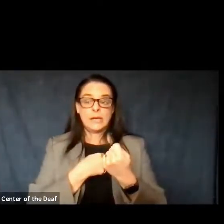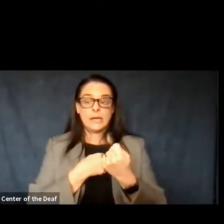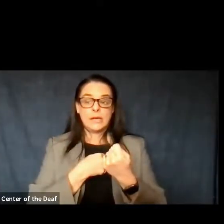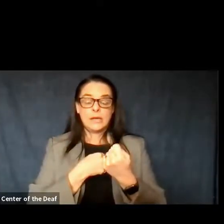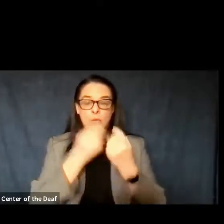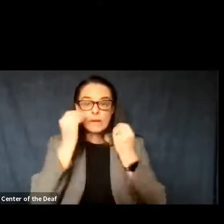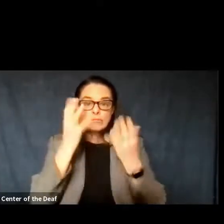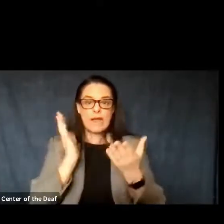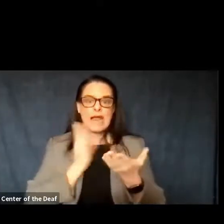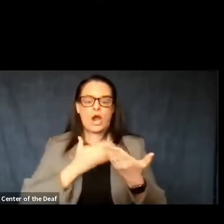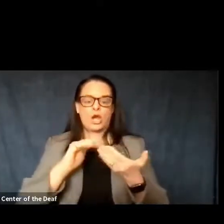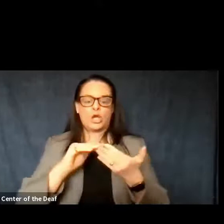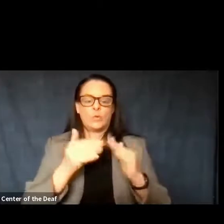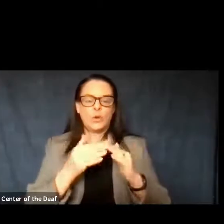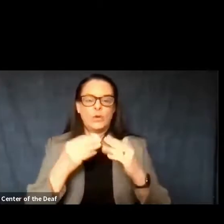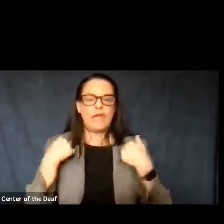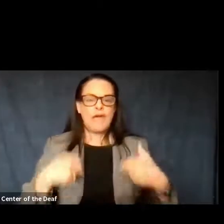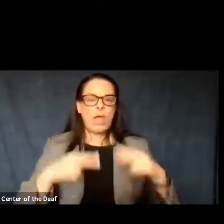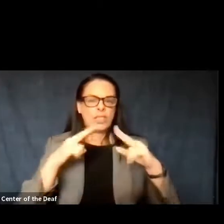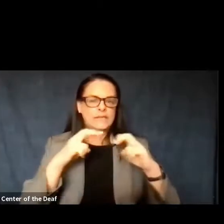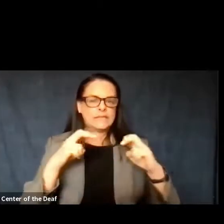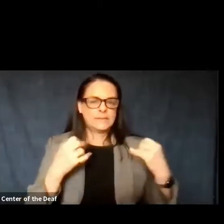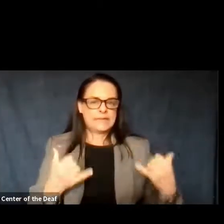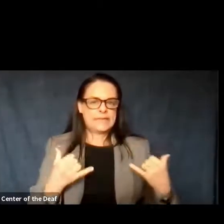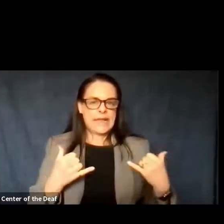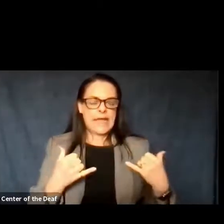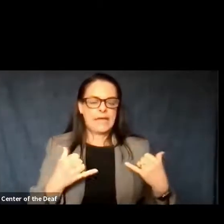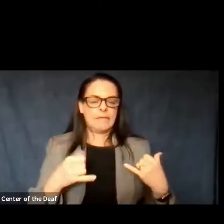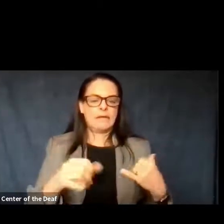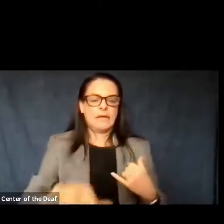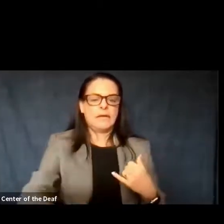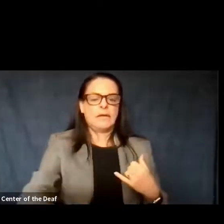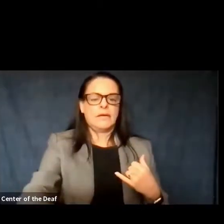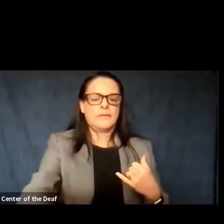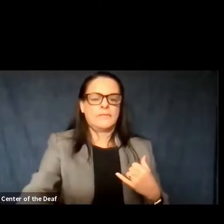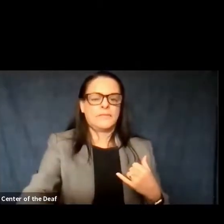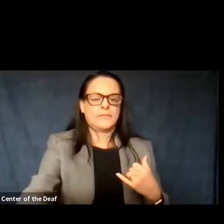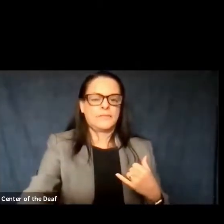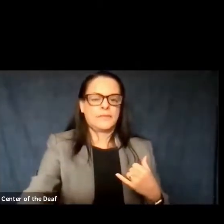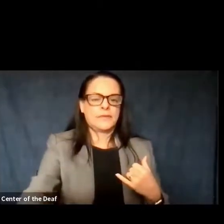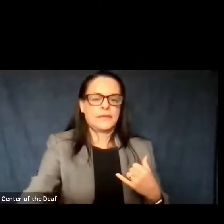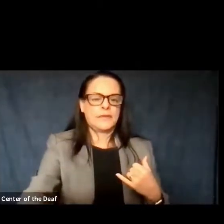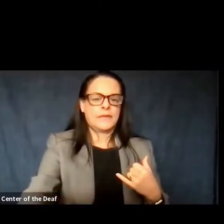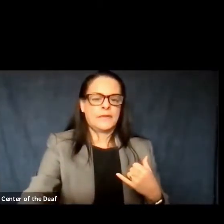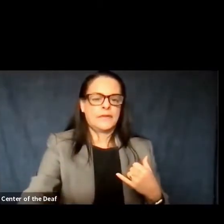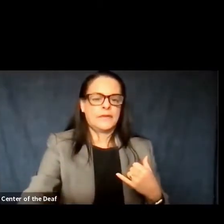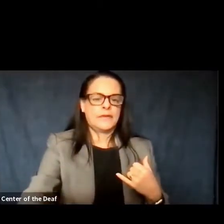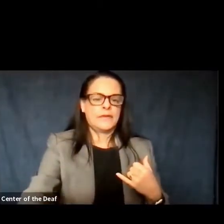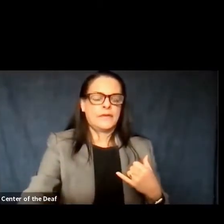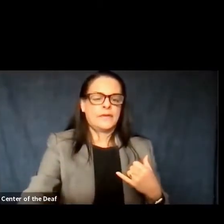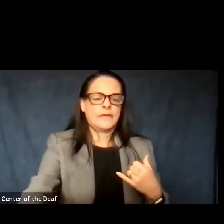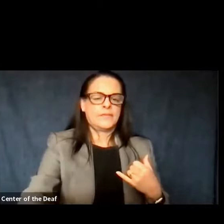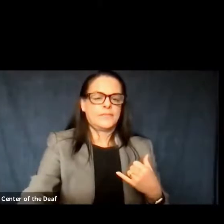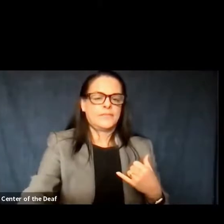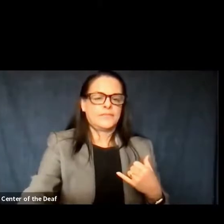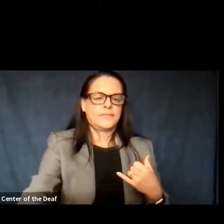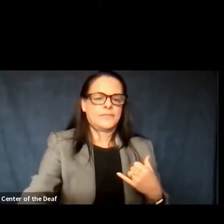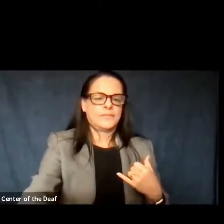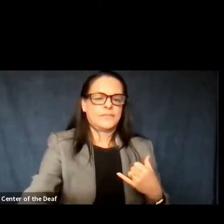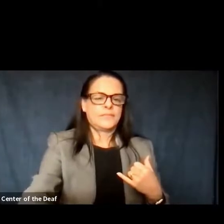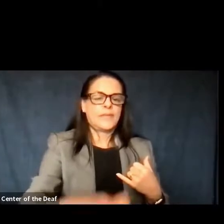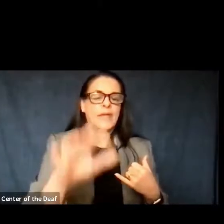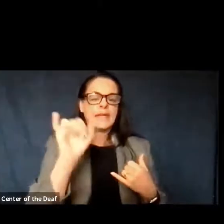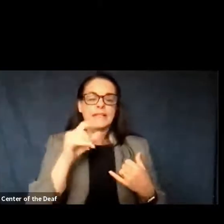community health assessment today, and this is a huge endeavor that happens every 5 years,